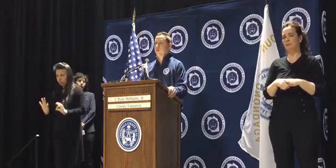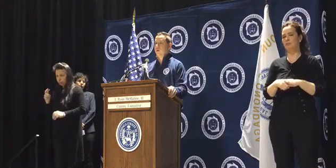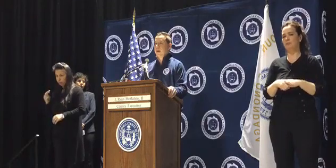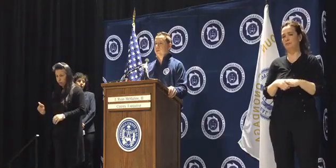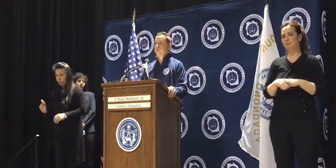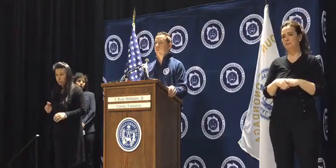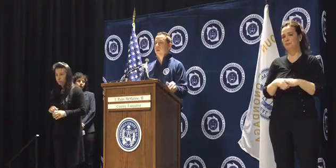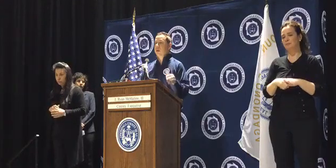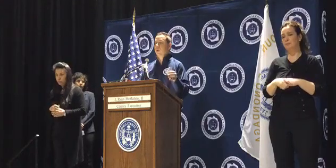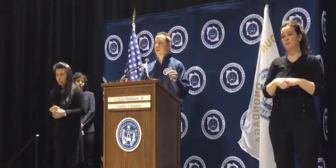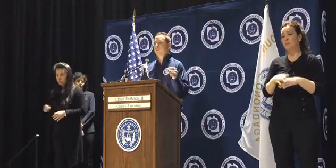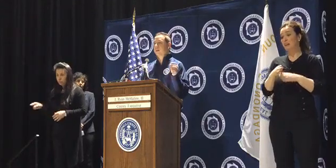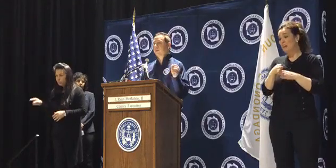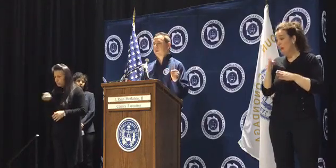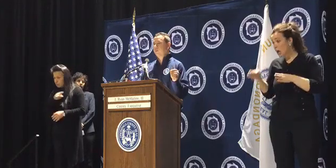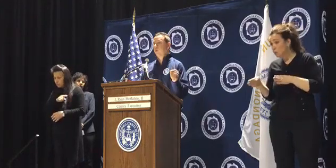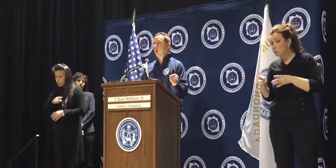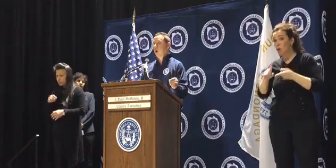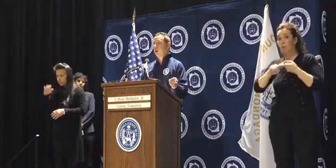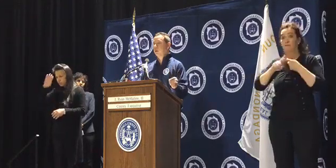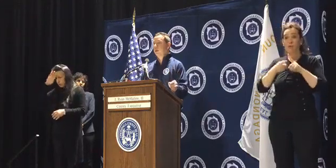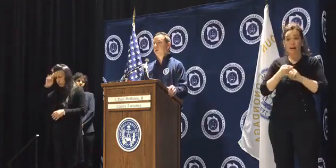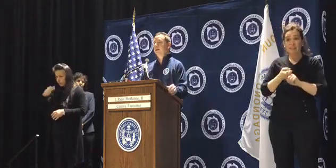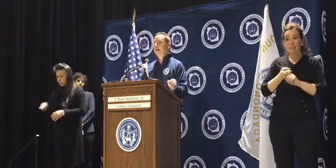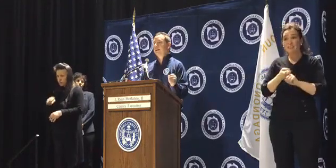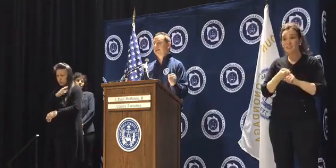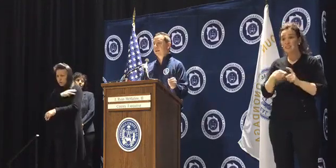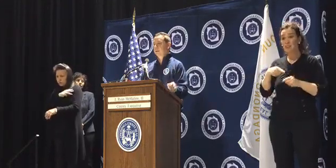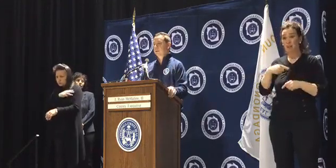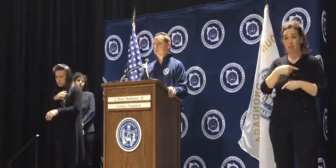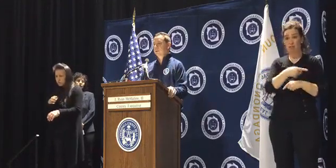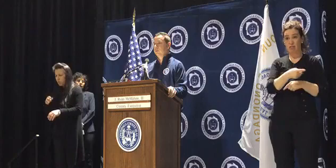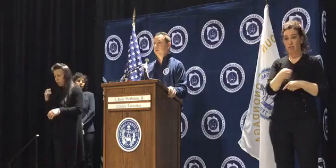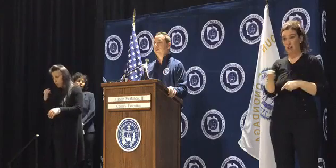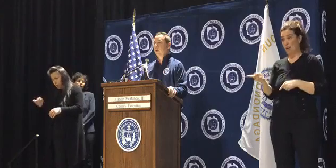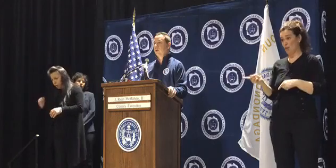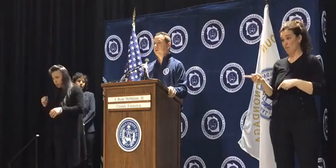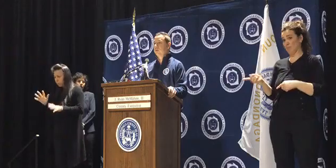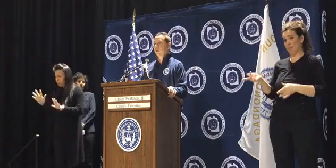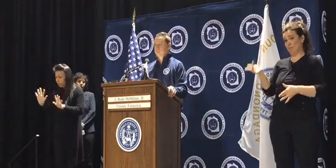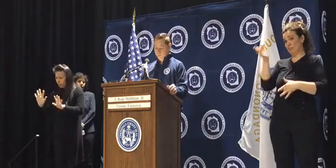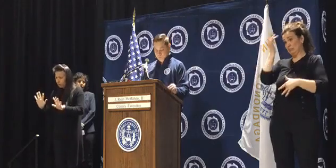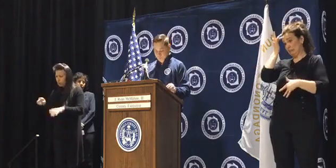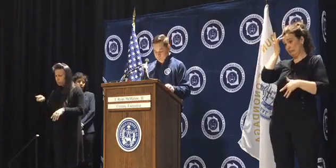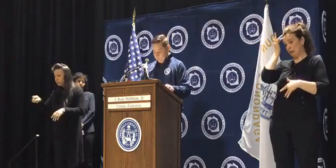who are our friends. We know them. They did nothing wrong. They got sick. That's all.